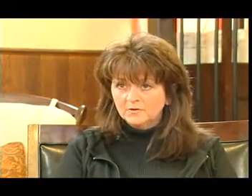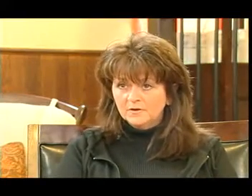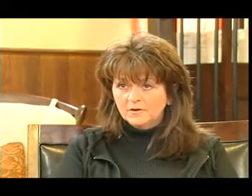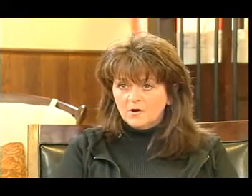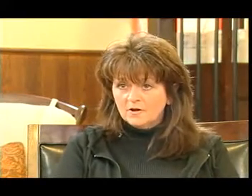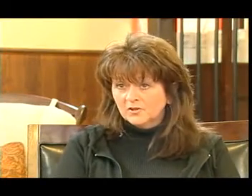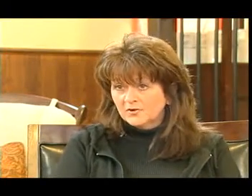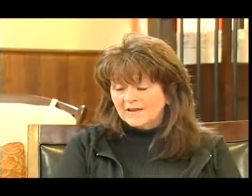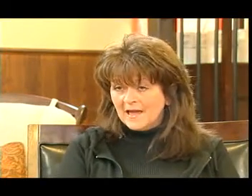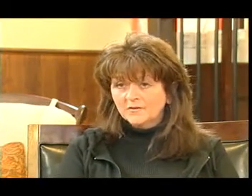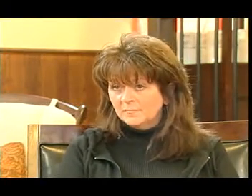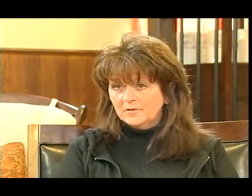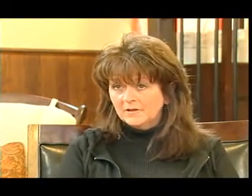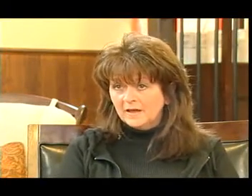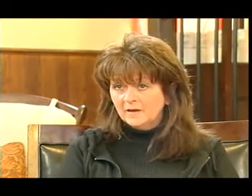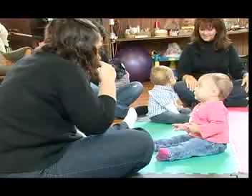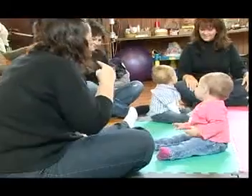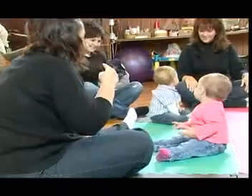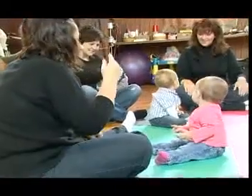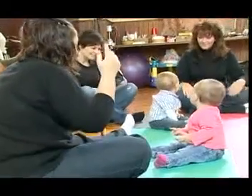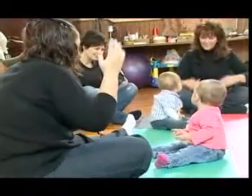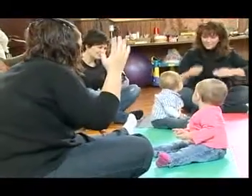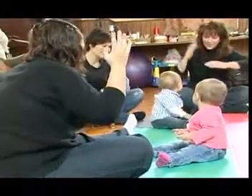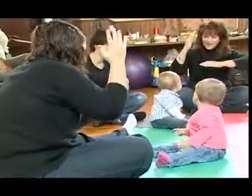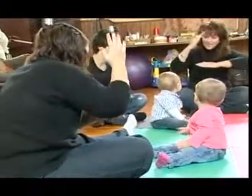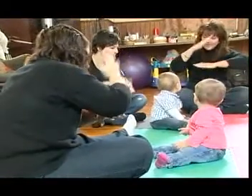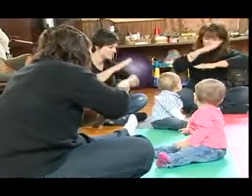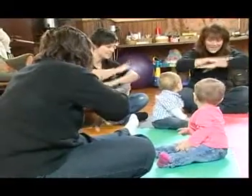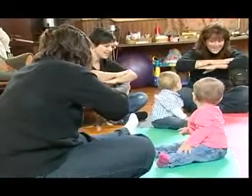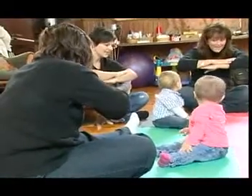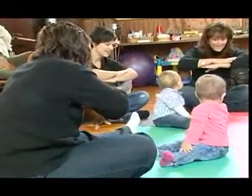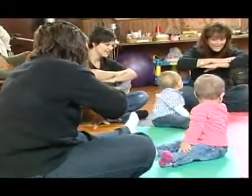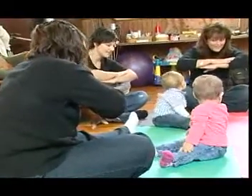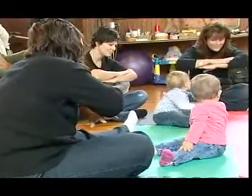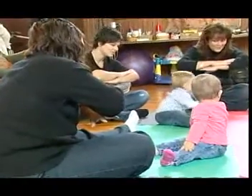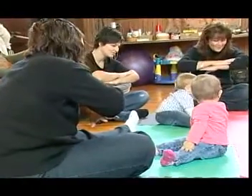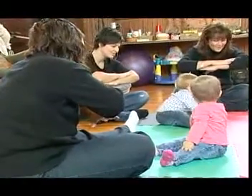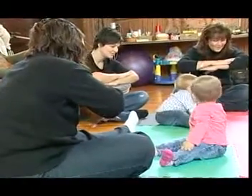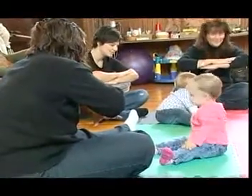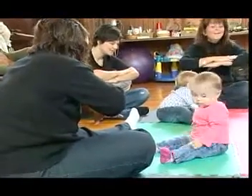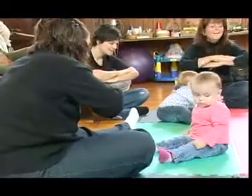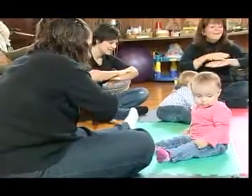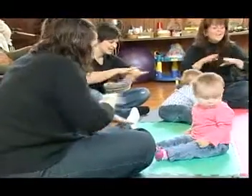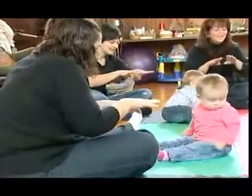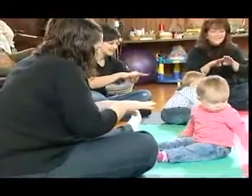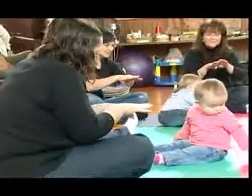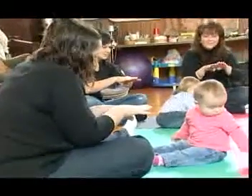on learning how to communicate, which, again, if you integrate books into it and you integrate music into it,